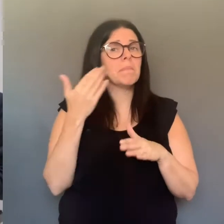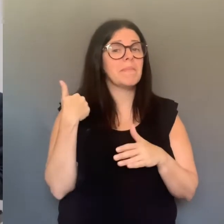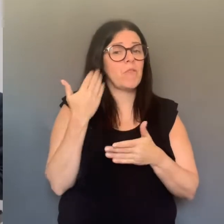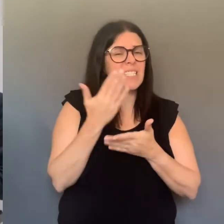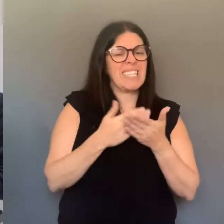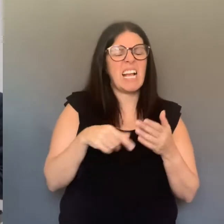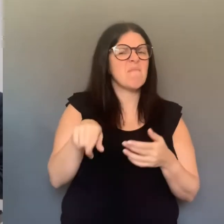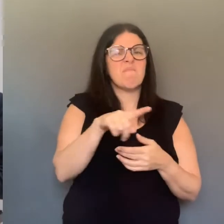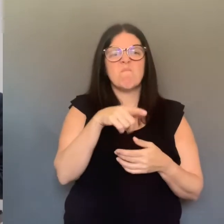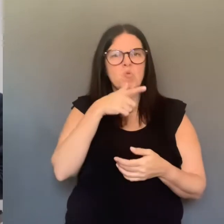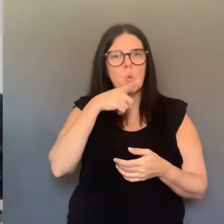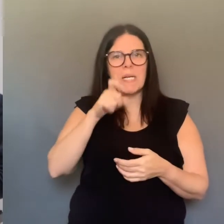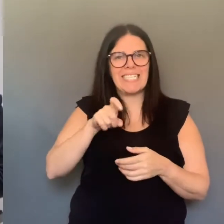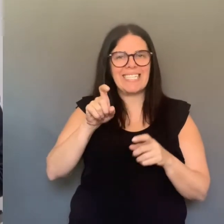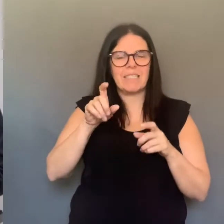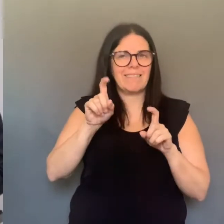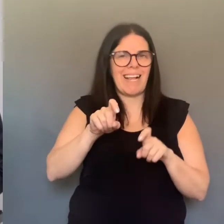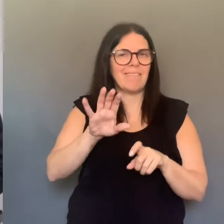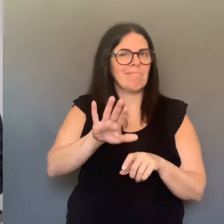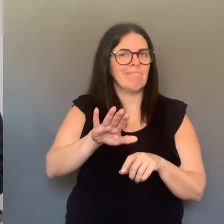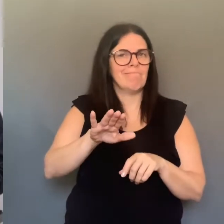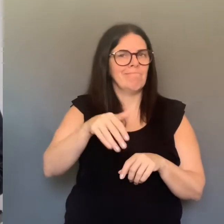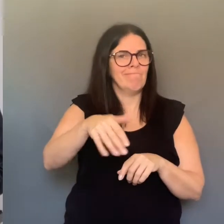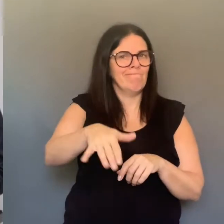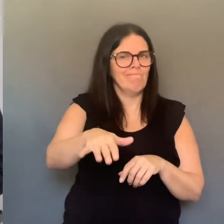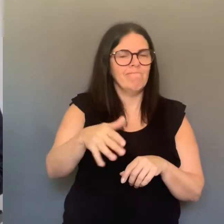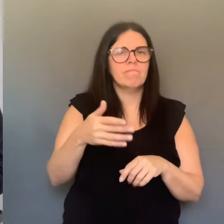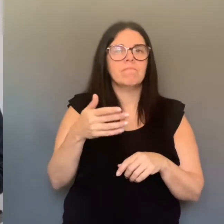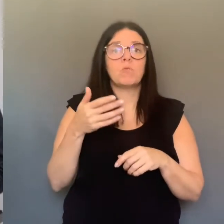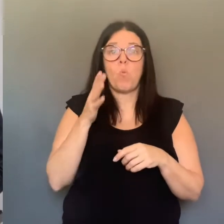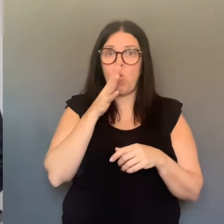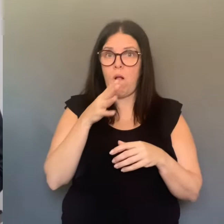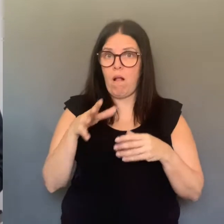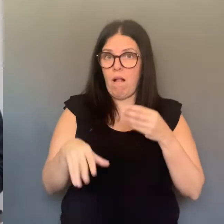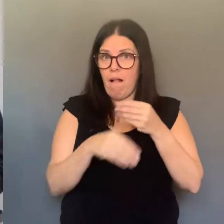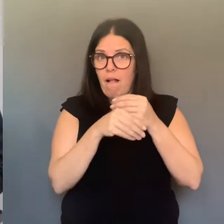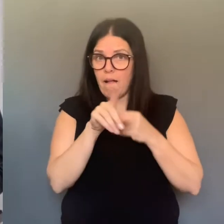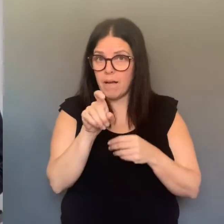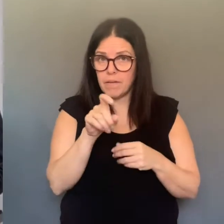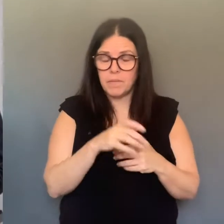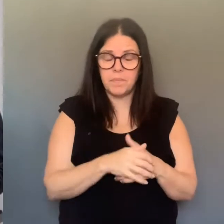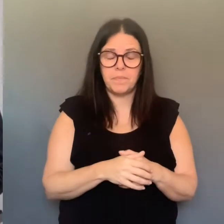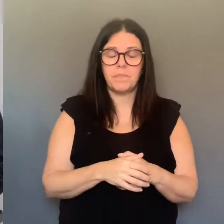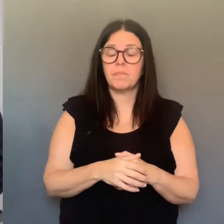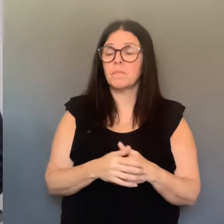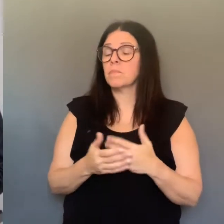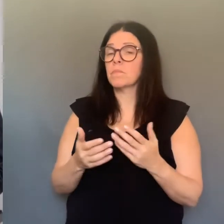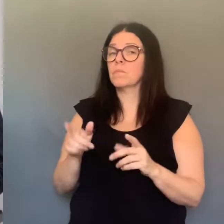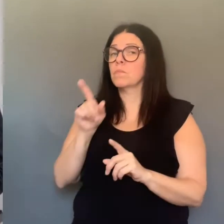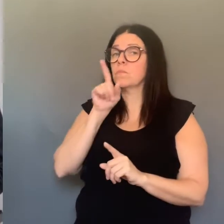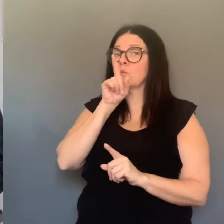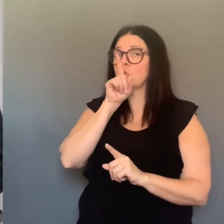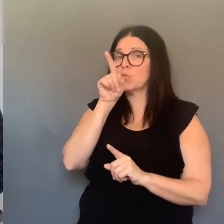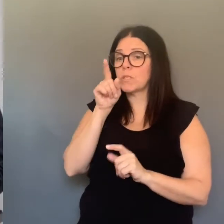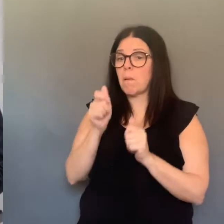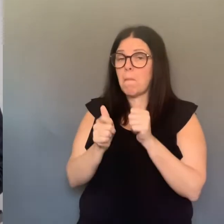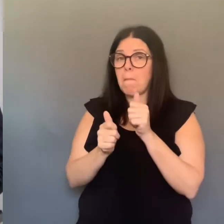more rapidly, are you expanding the criteria even further? Are you able to test people who you were turning away before?